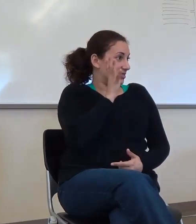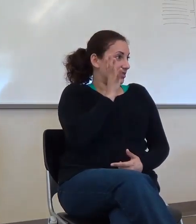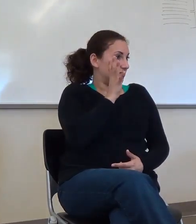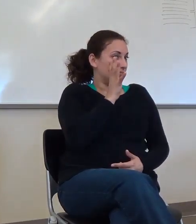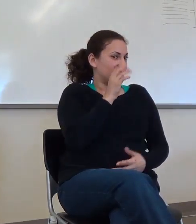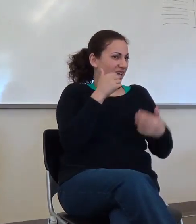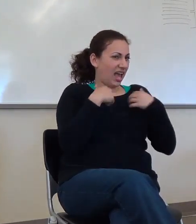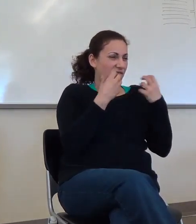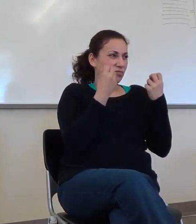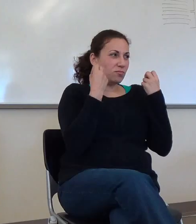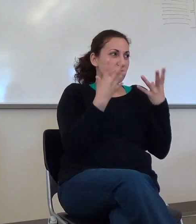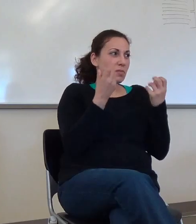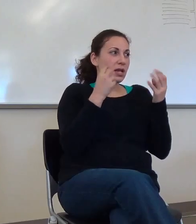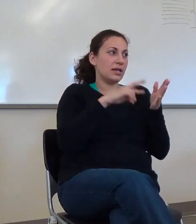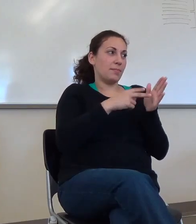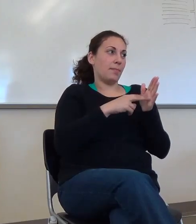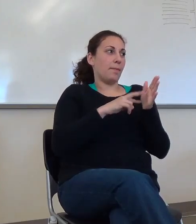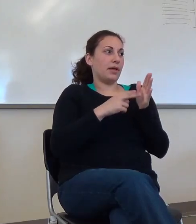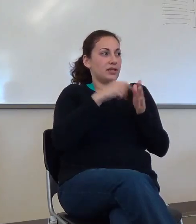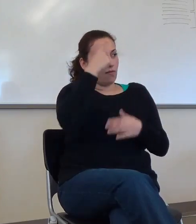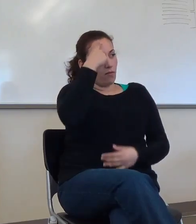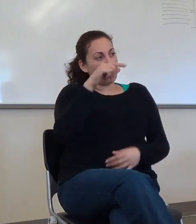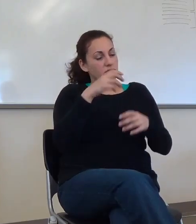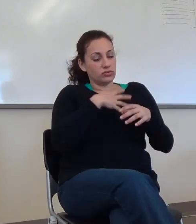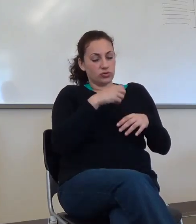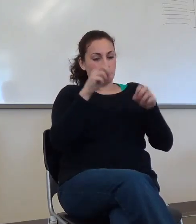snow. It's interesting. English is very limited.